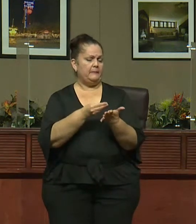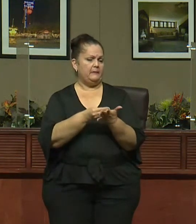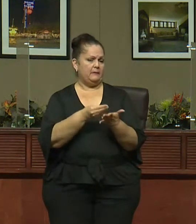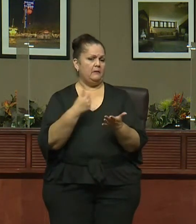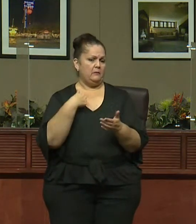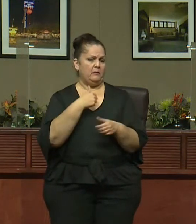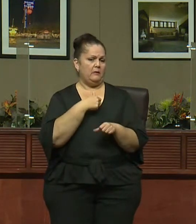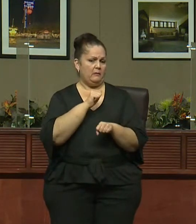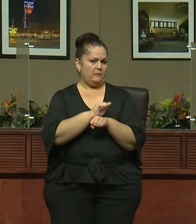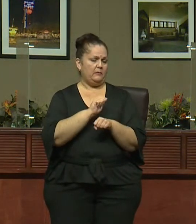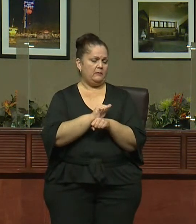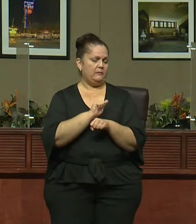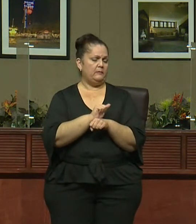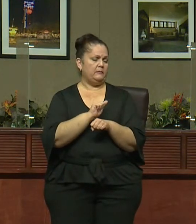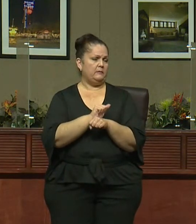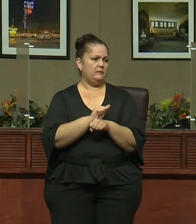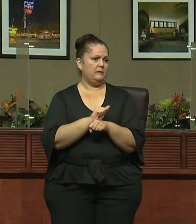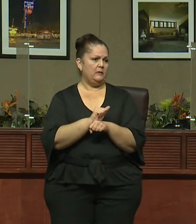been working